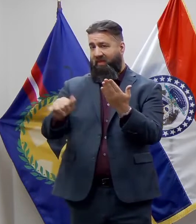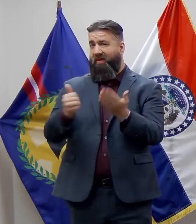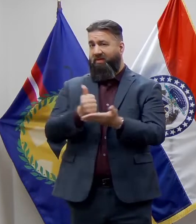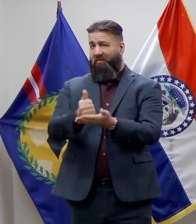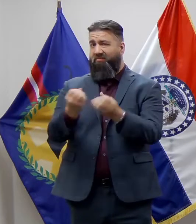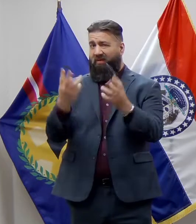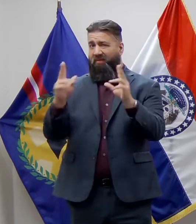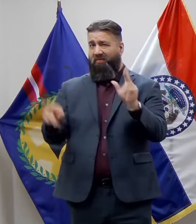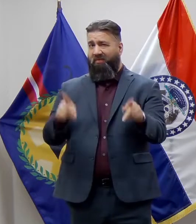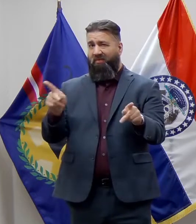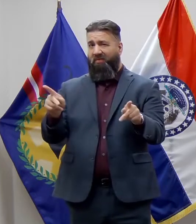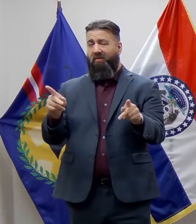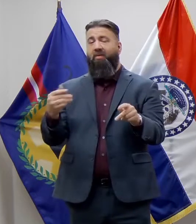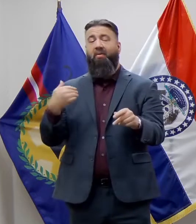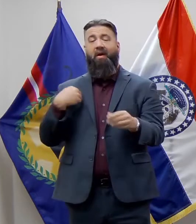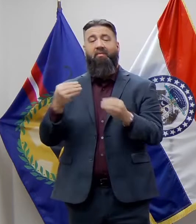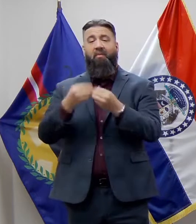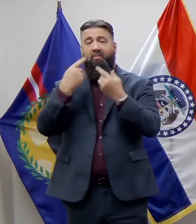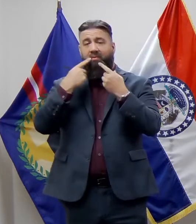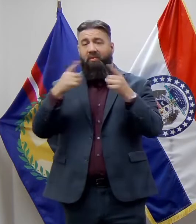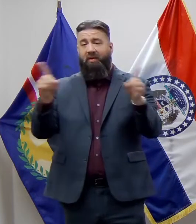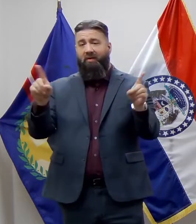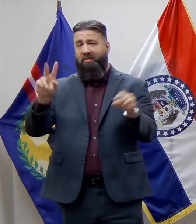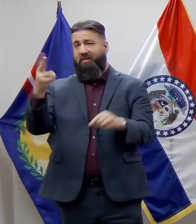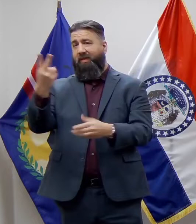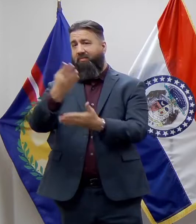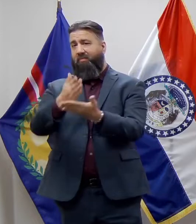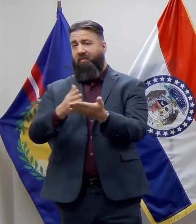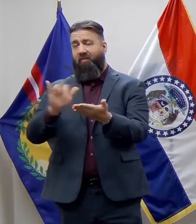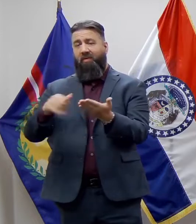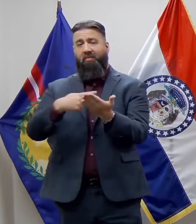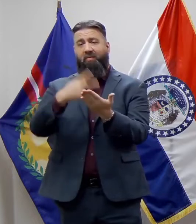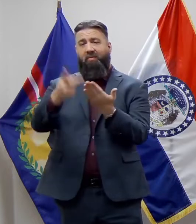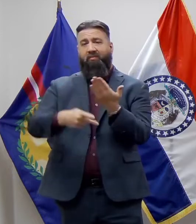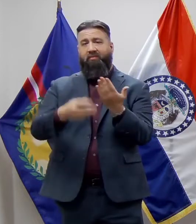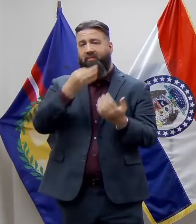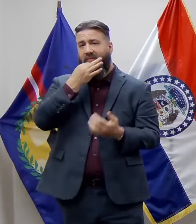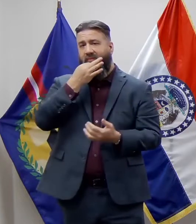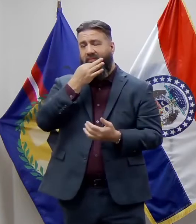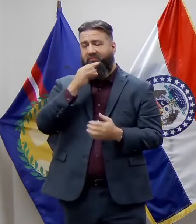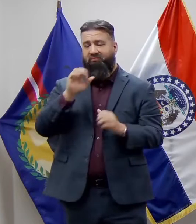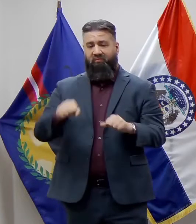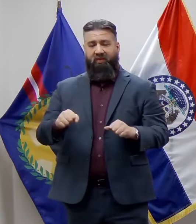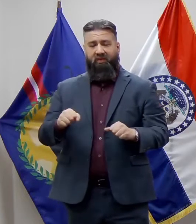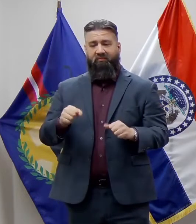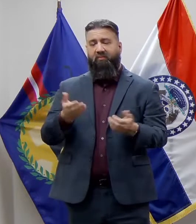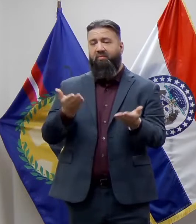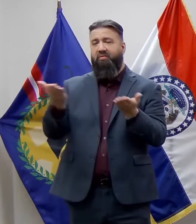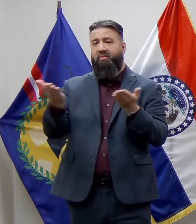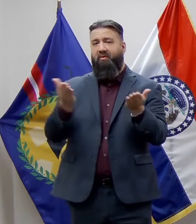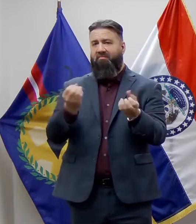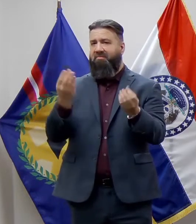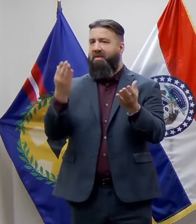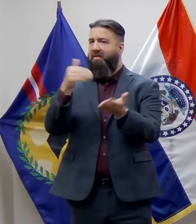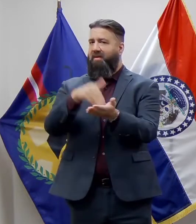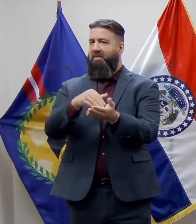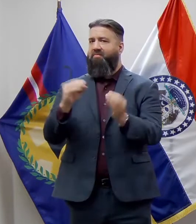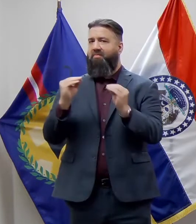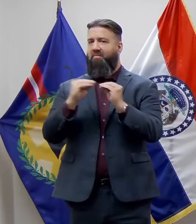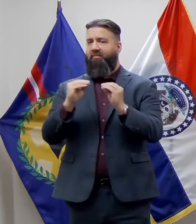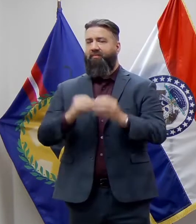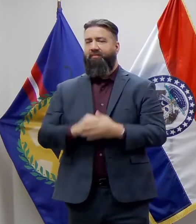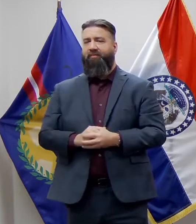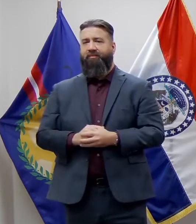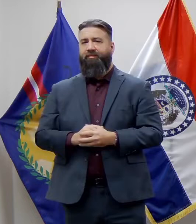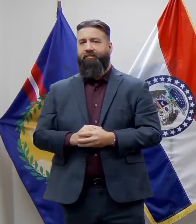to announce on the second phase of that program in the coming days that will allow us to serve thousands more.